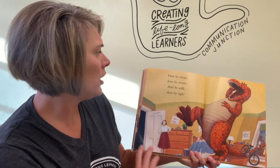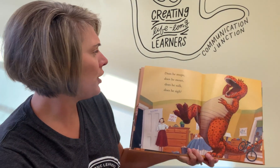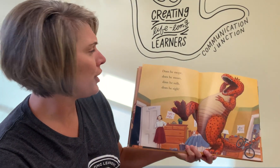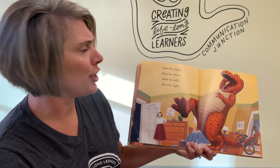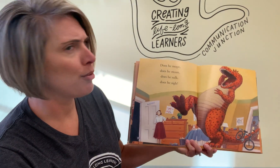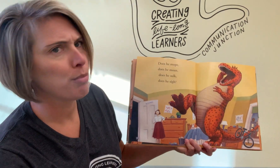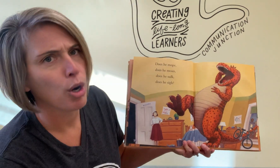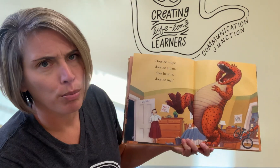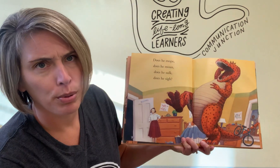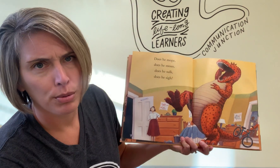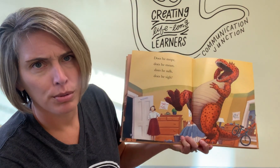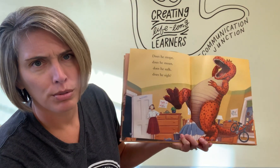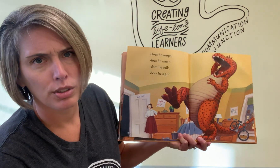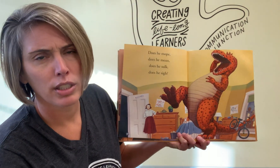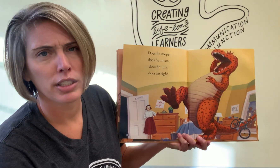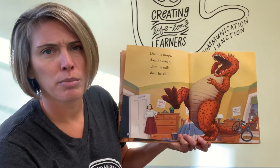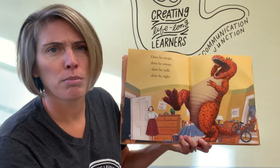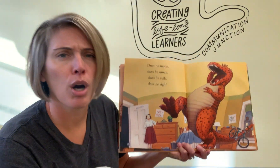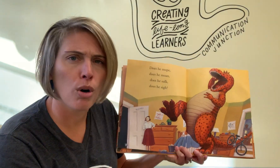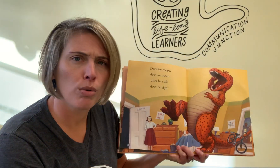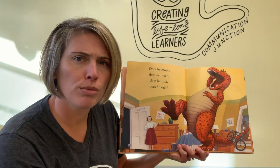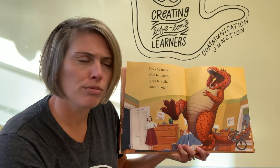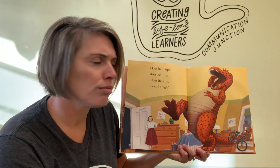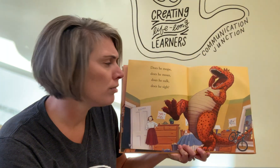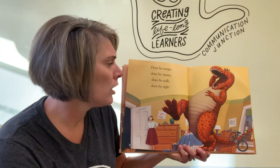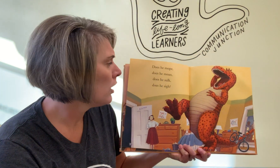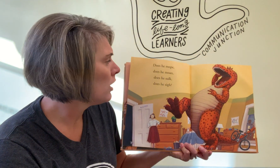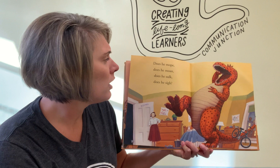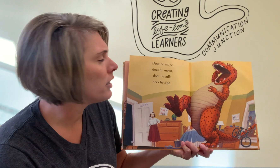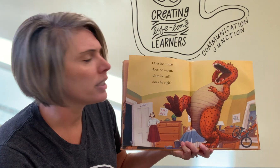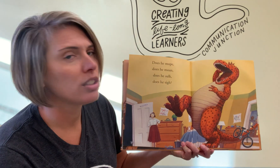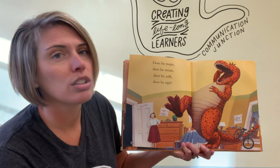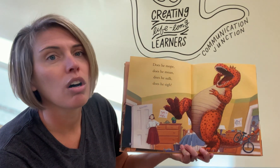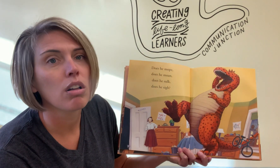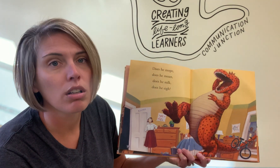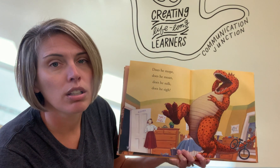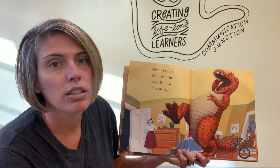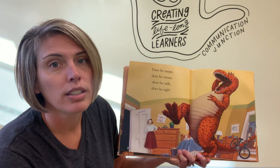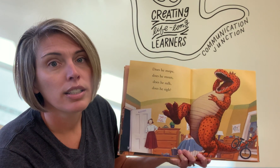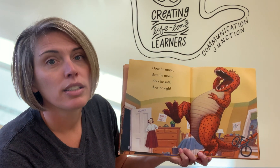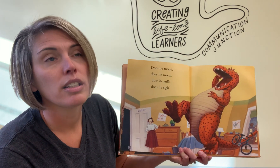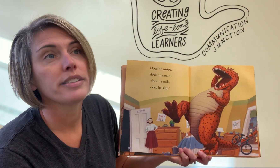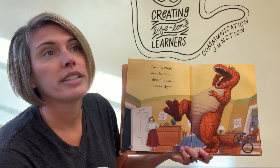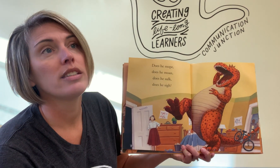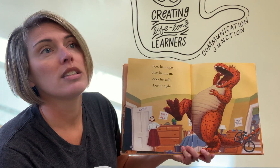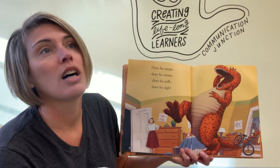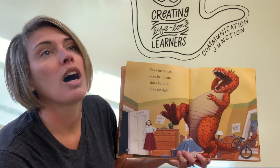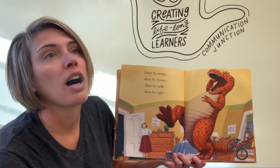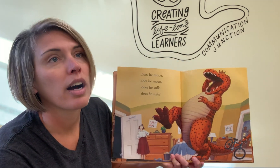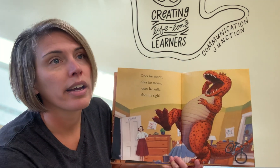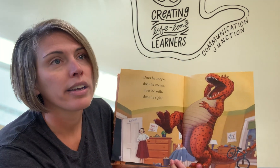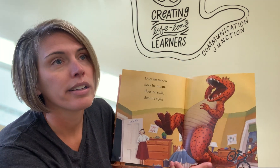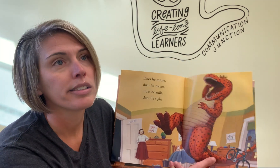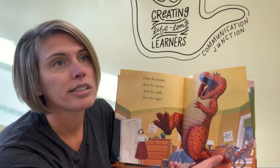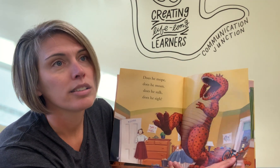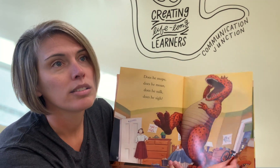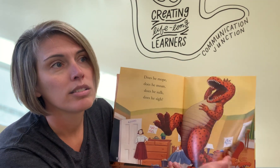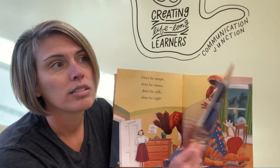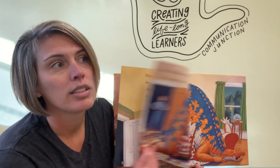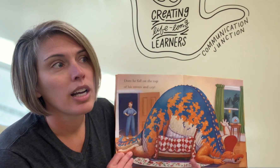Does he mope? Does he moan? Does he sulk? Does he sigh?